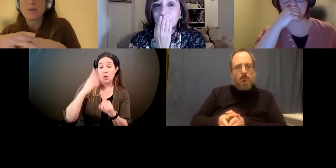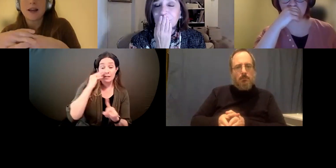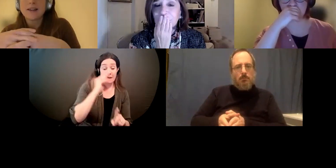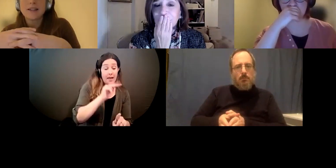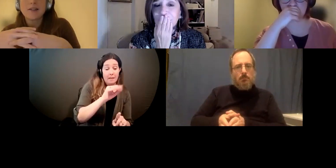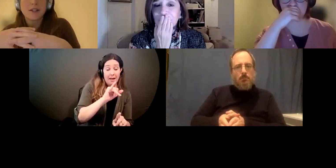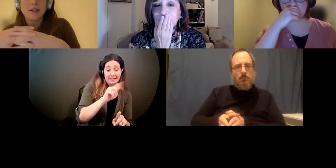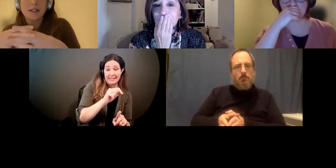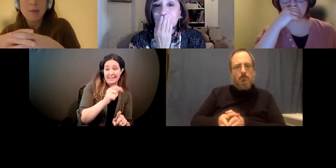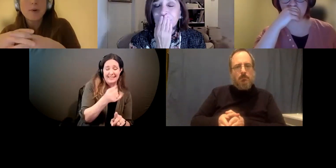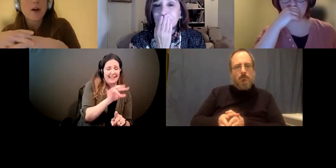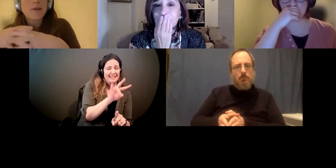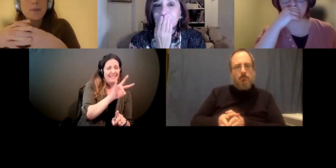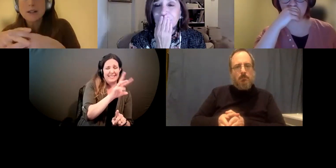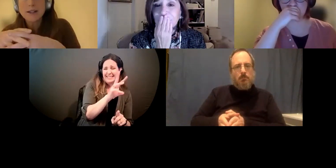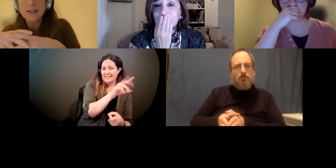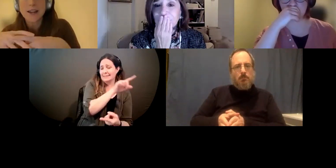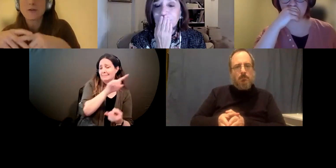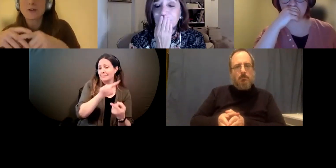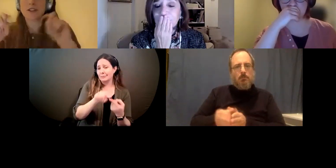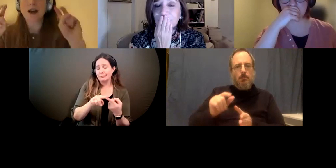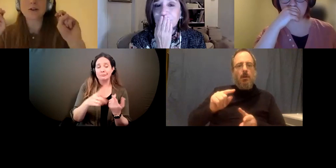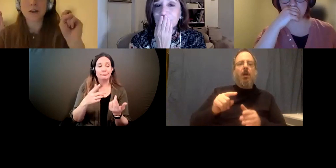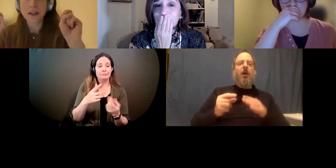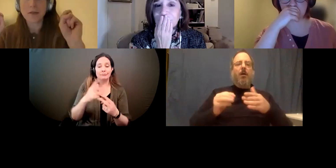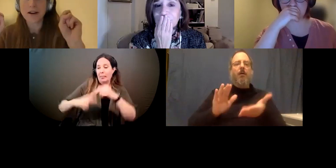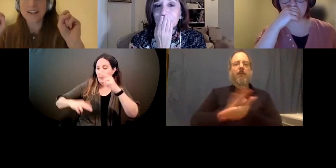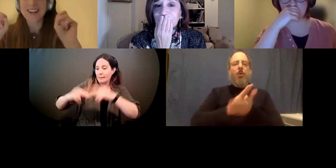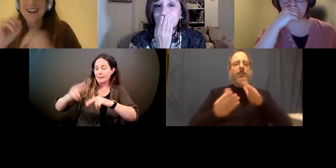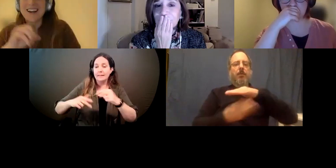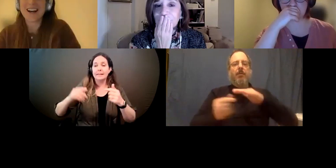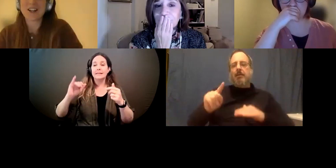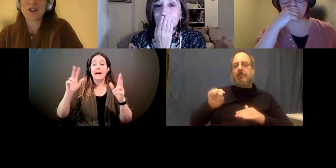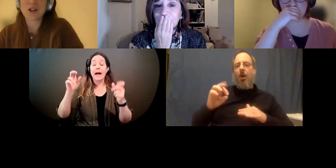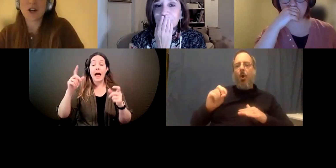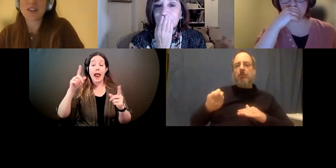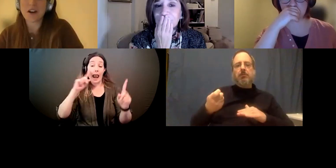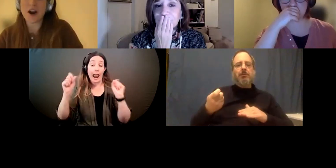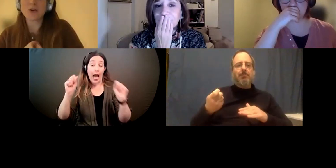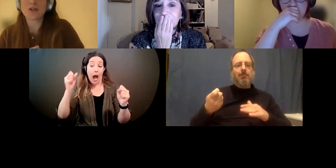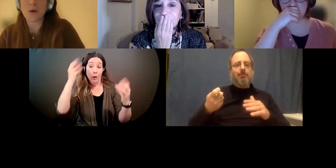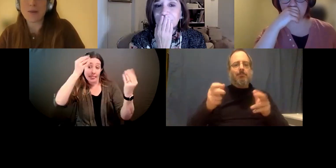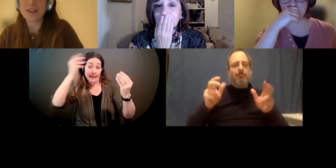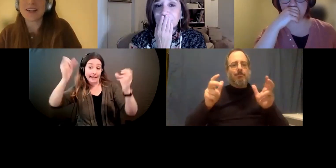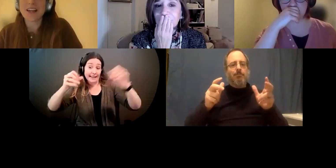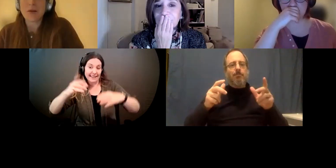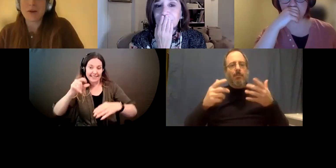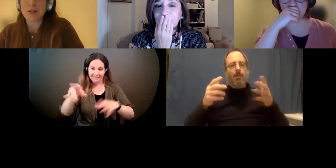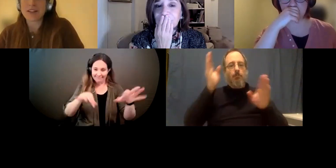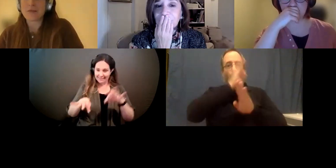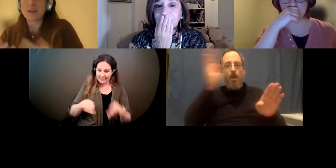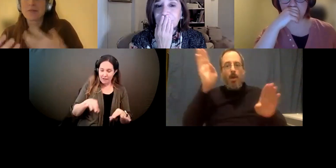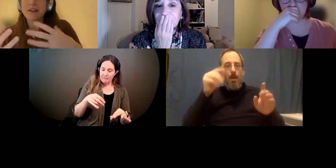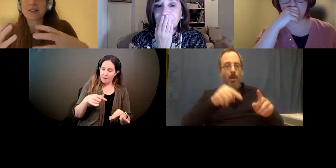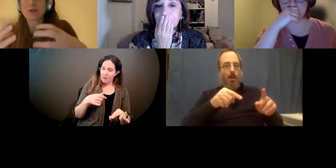from 1976 up, the buildings, and of course the loud thinking part. I enjoyed a lot how you describe it,